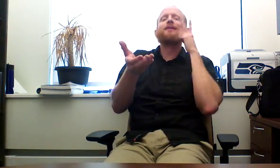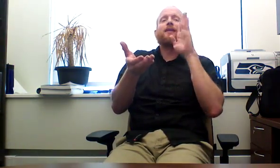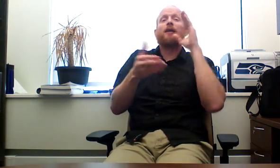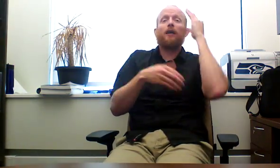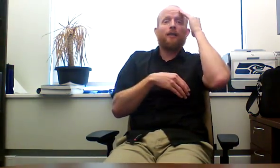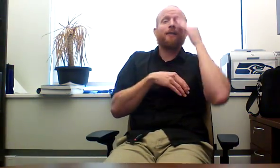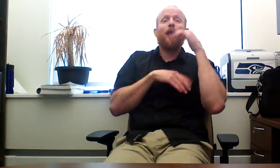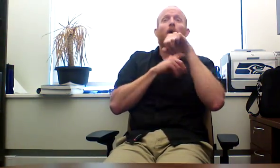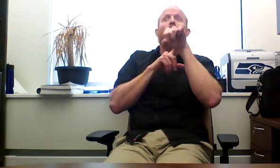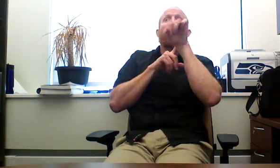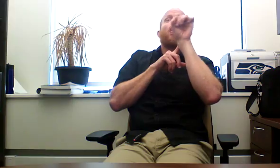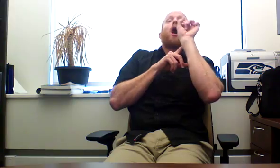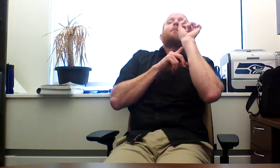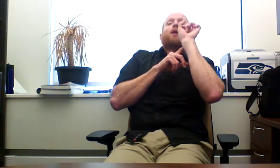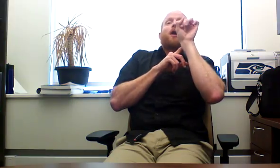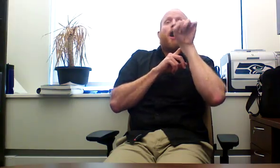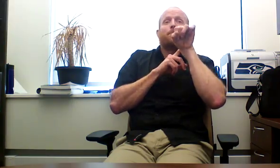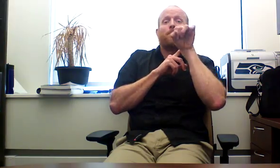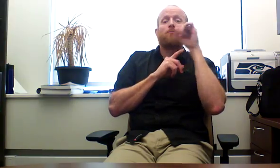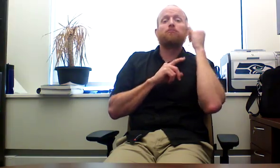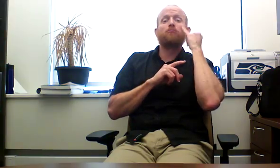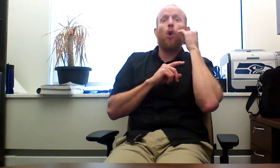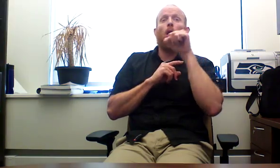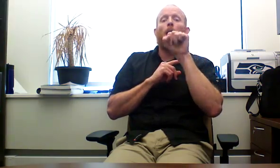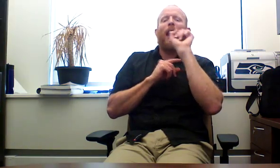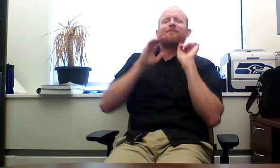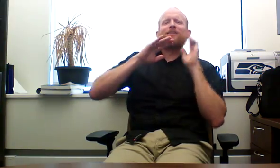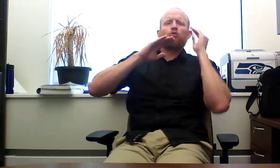them, but if you see their head come up and down of the water,